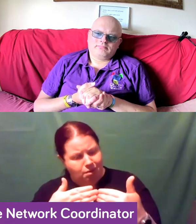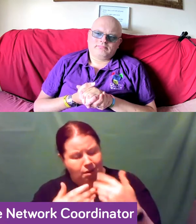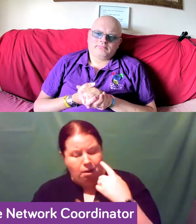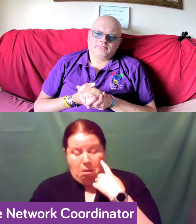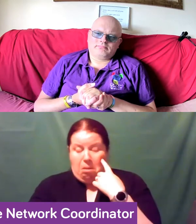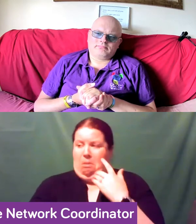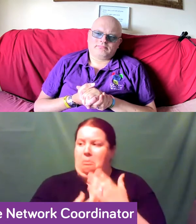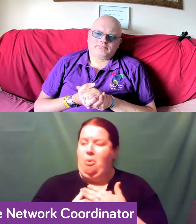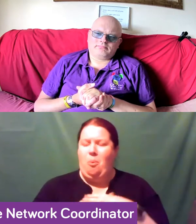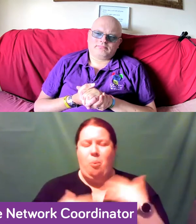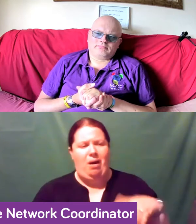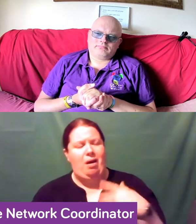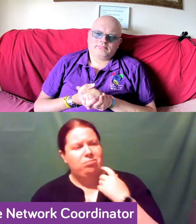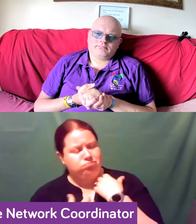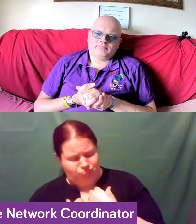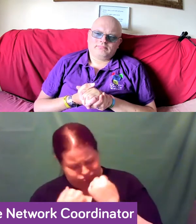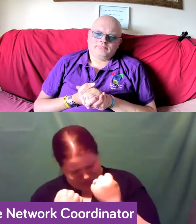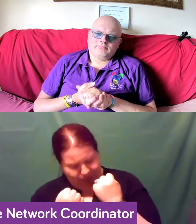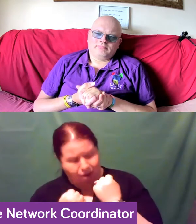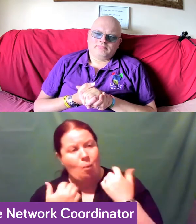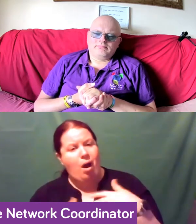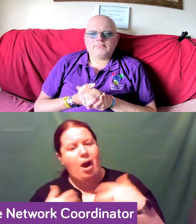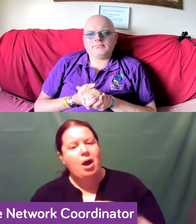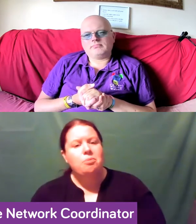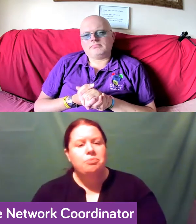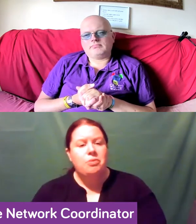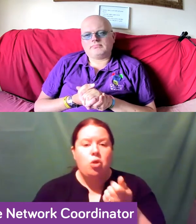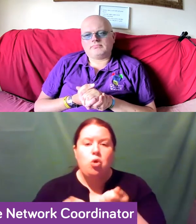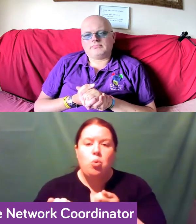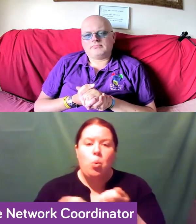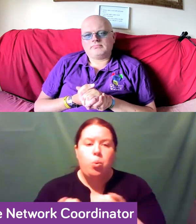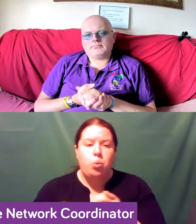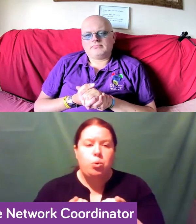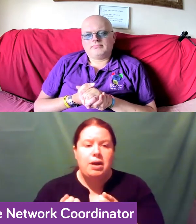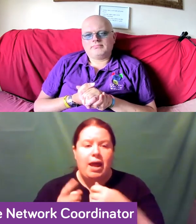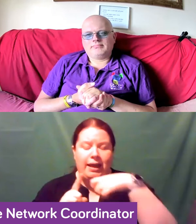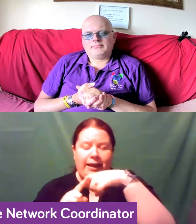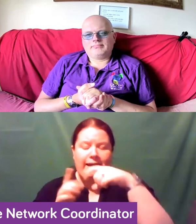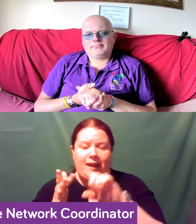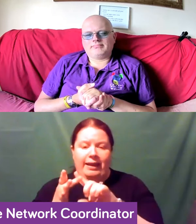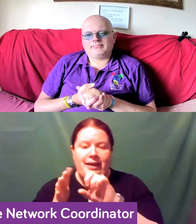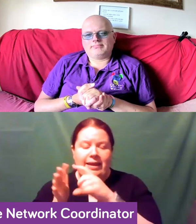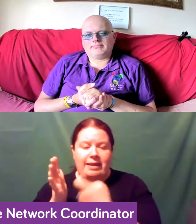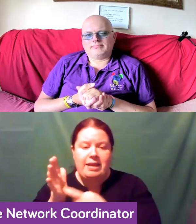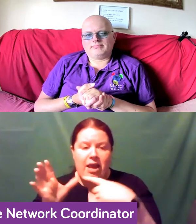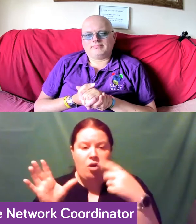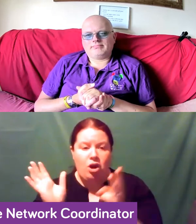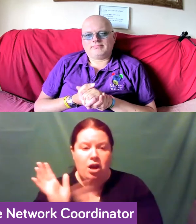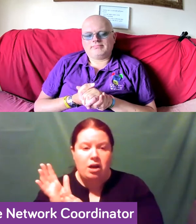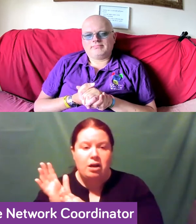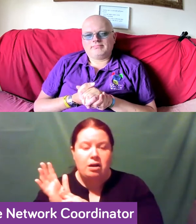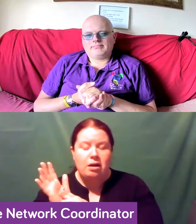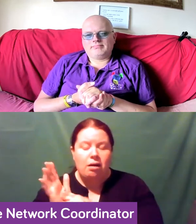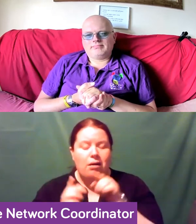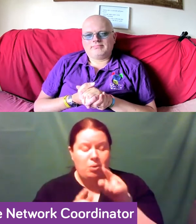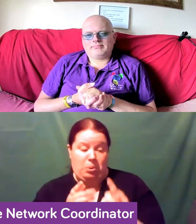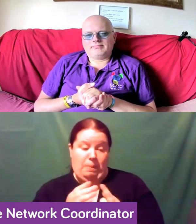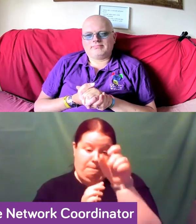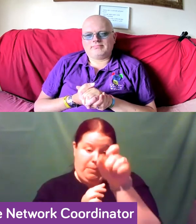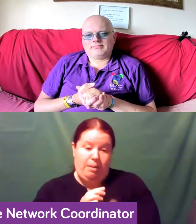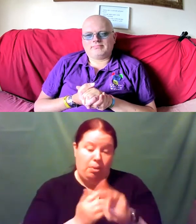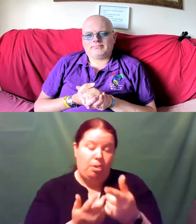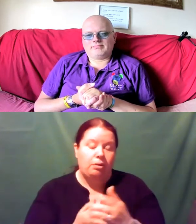me, the Open Table coordinator, Kieran Bohan, who you all will know, is one of those inspirational people.